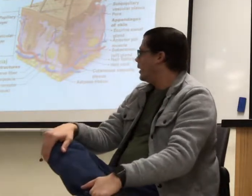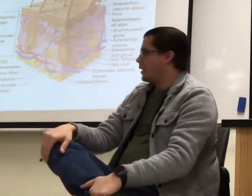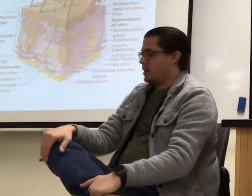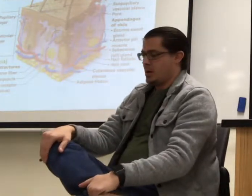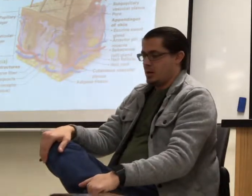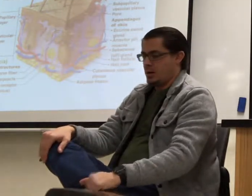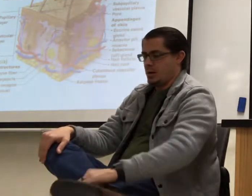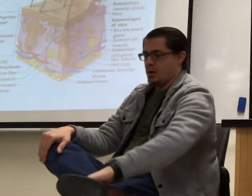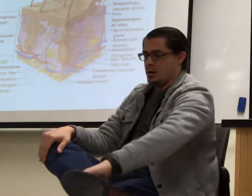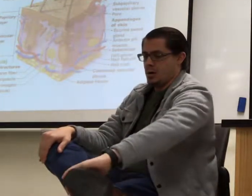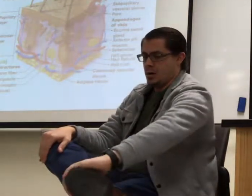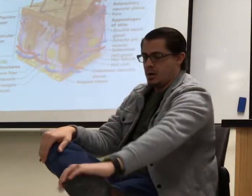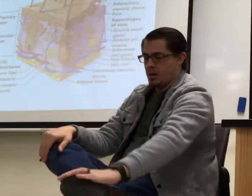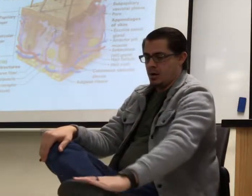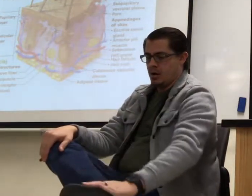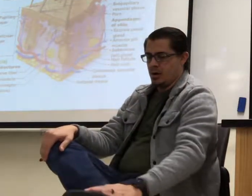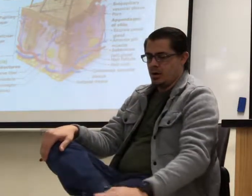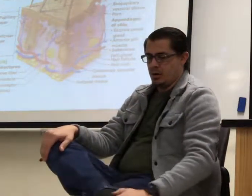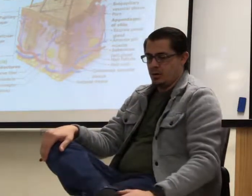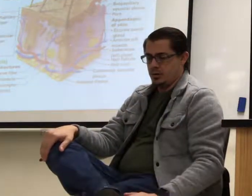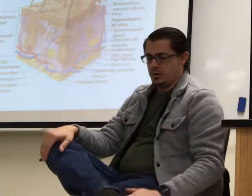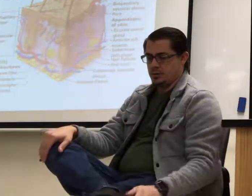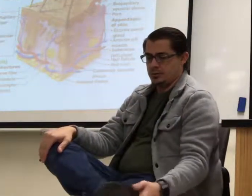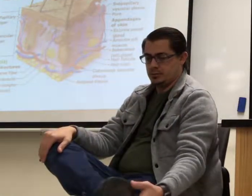Get a picture of skin.